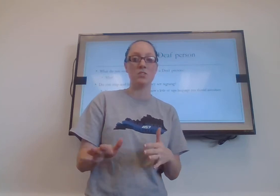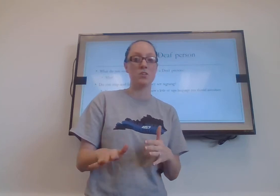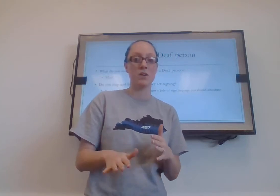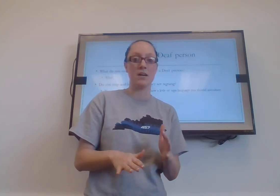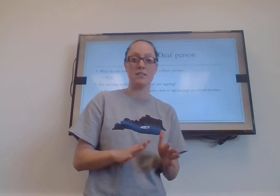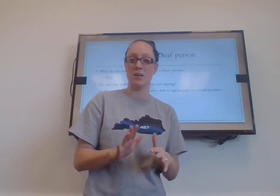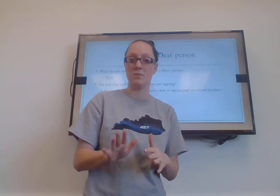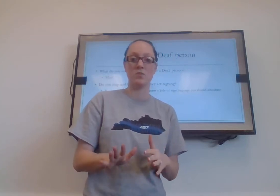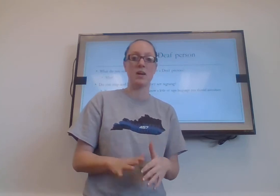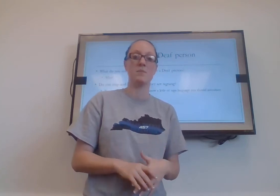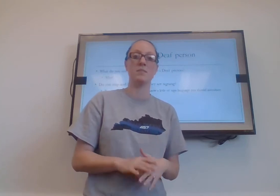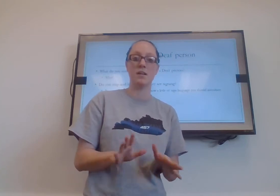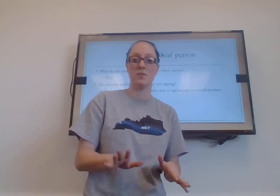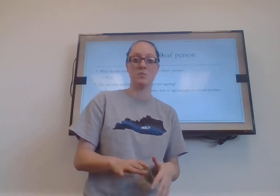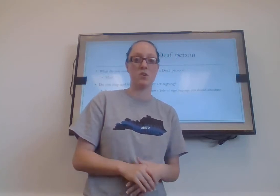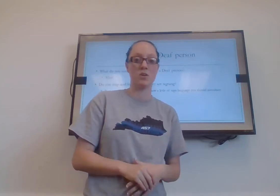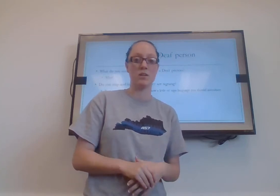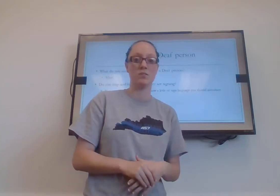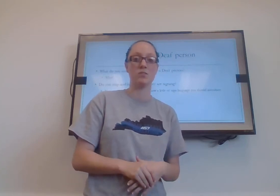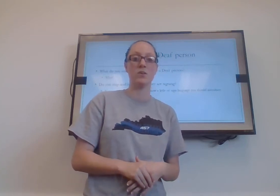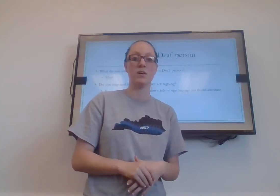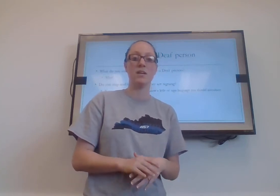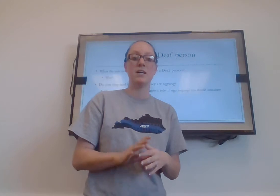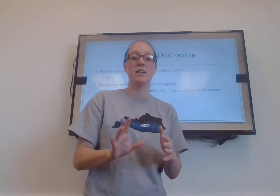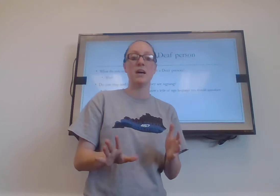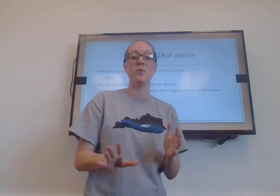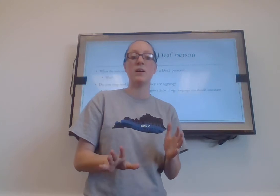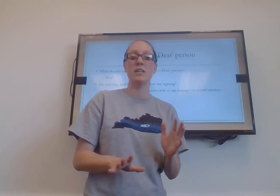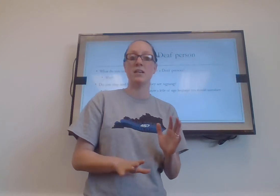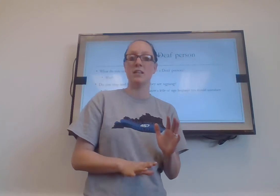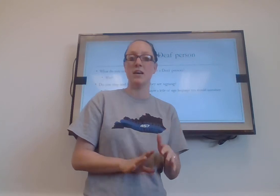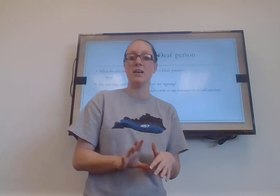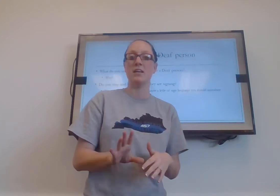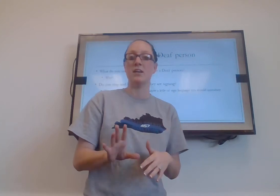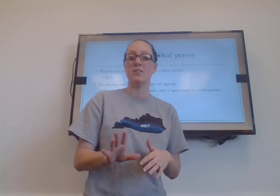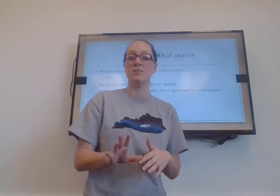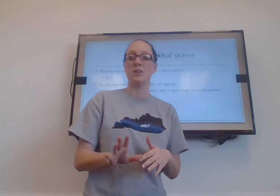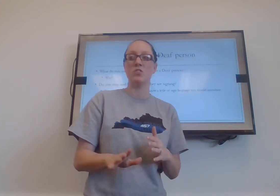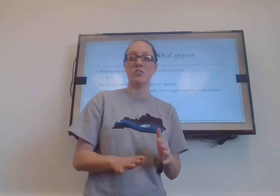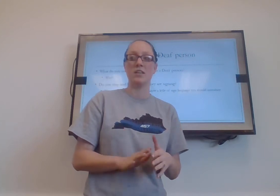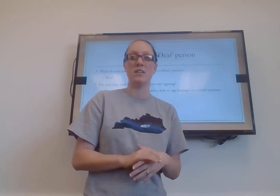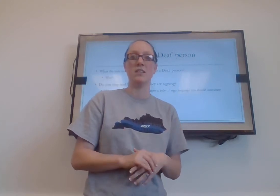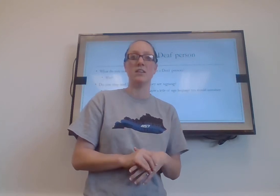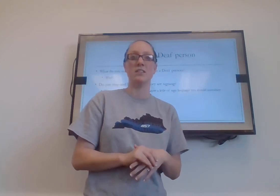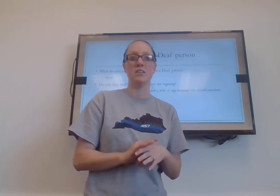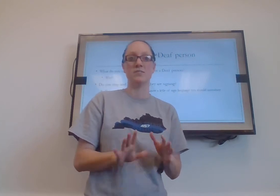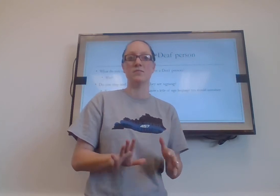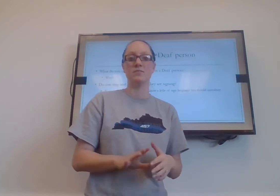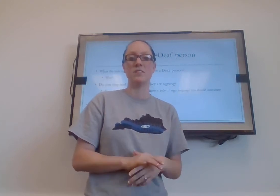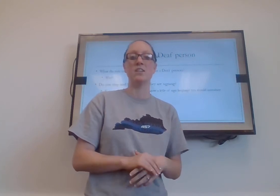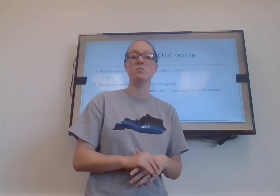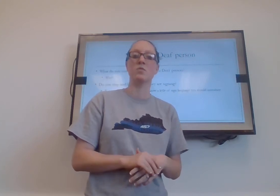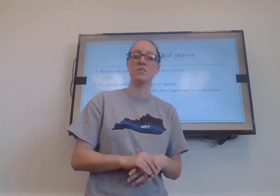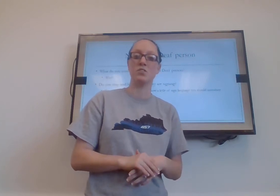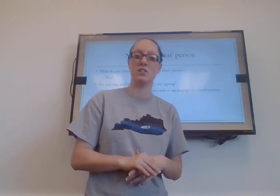also kind of tell them your name and tell them sorry. So that way that they understand that, it's more of a